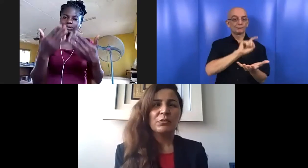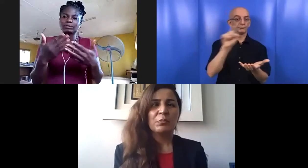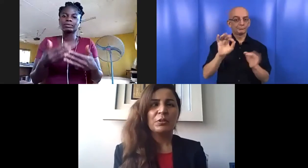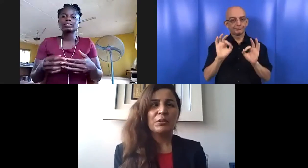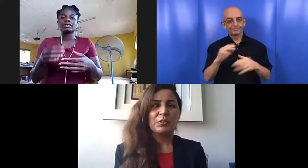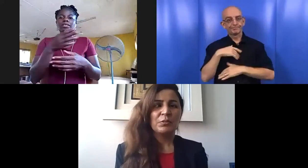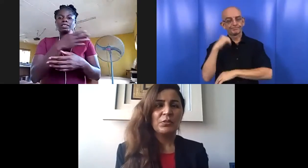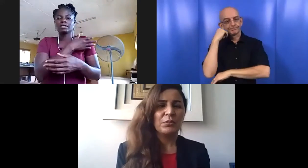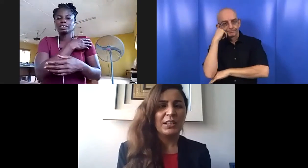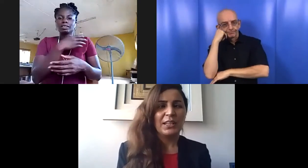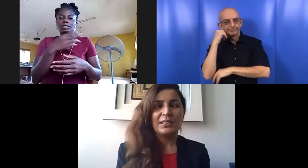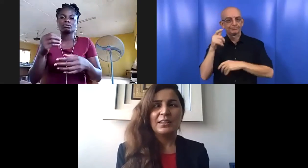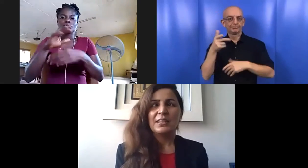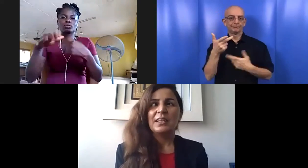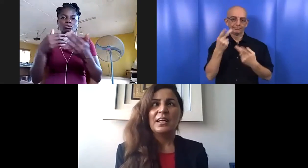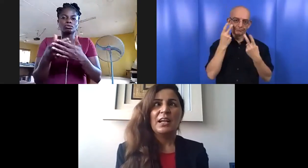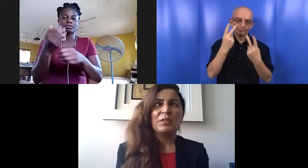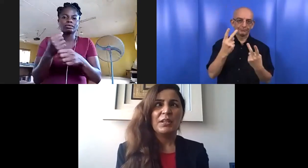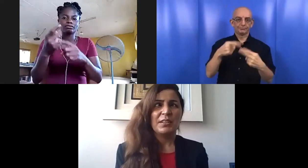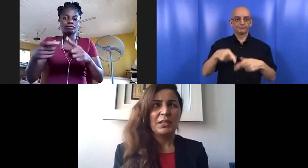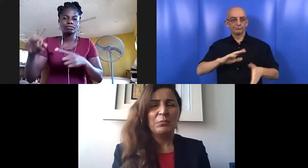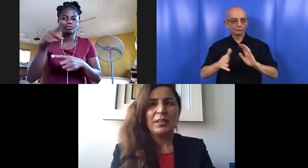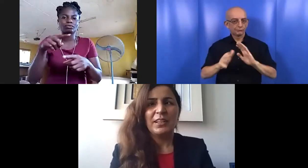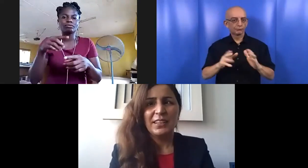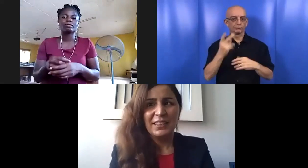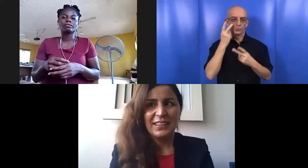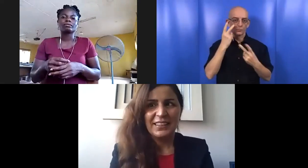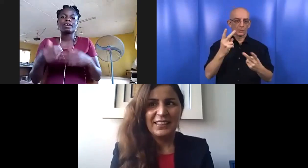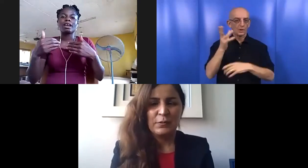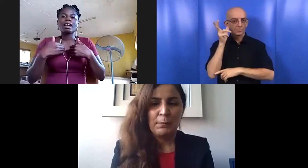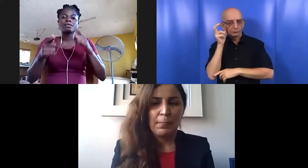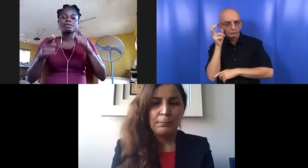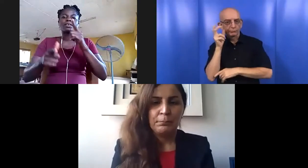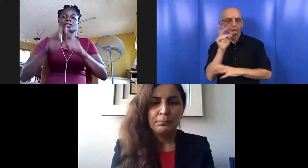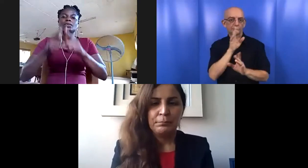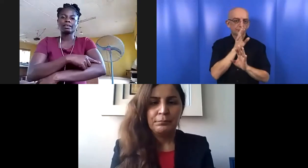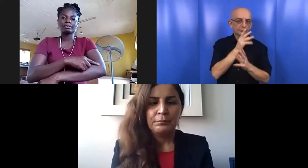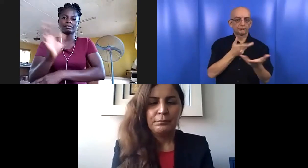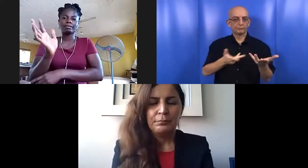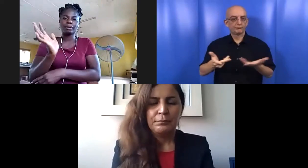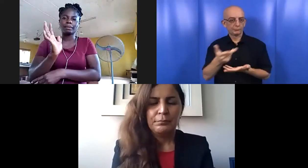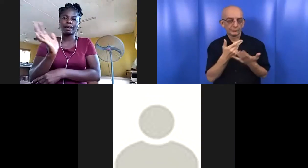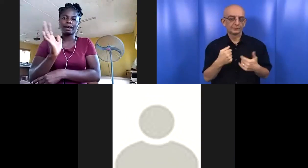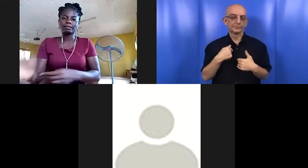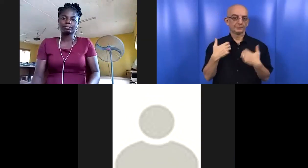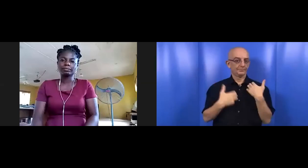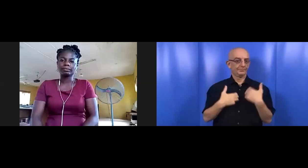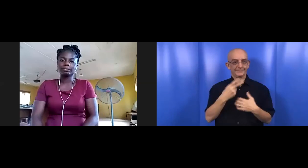hearing from all of you soon again. Have a great day. Bye. Thank you.